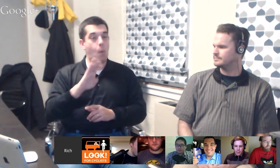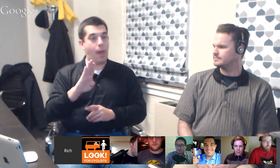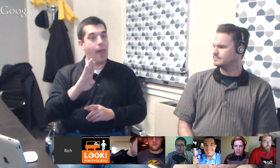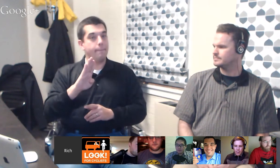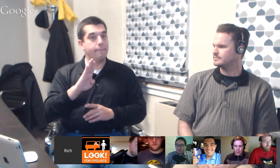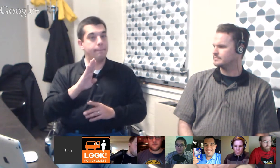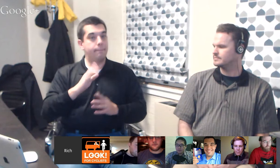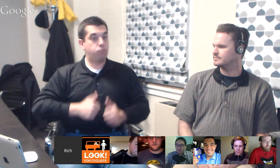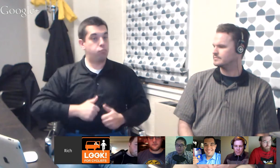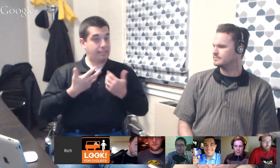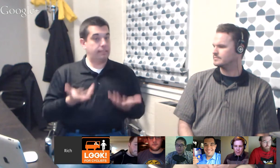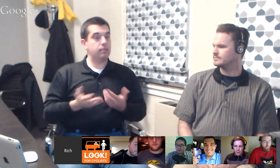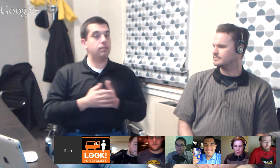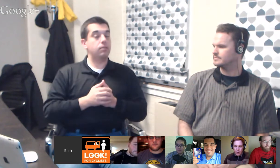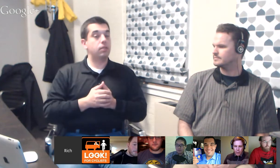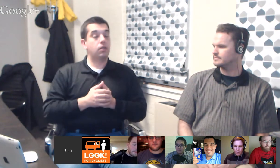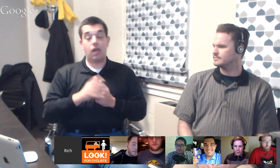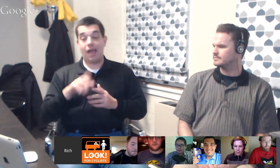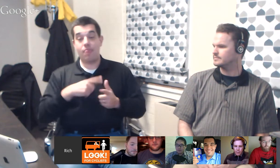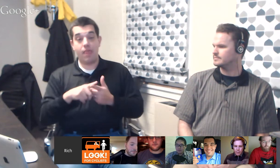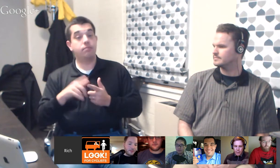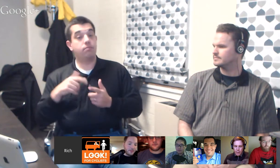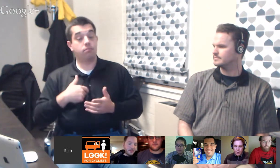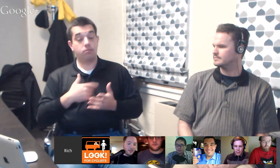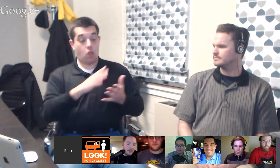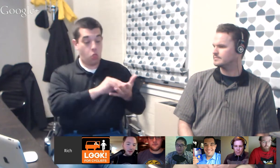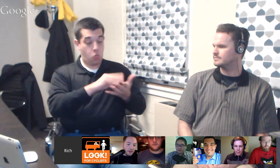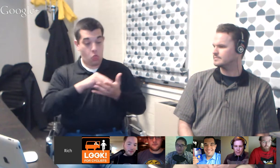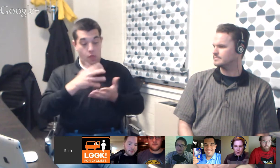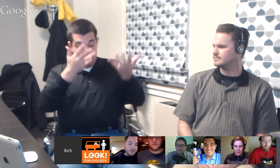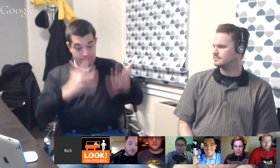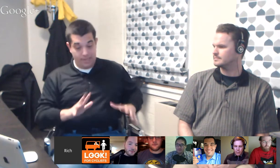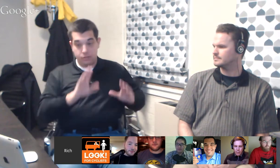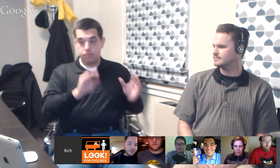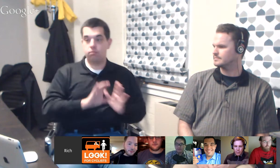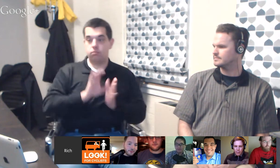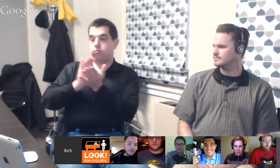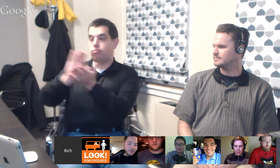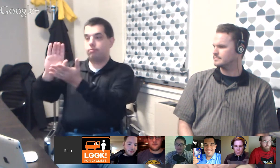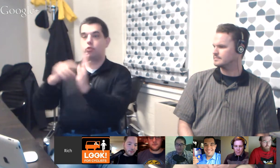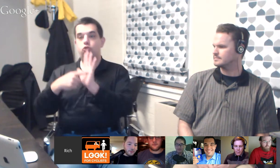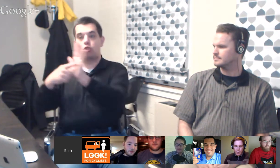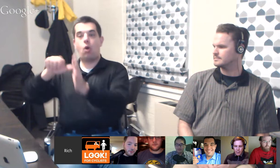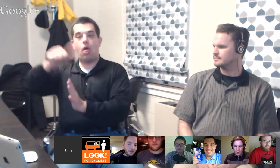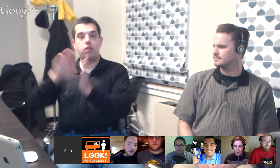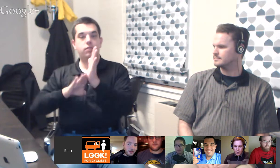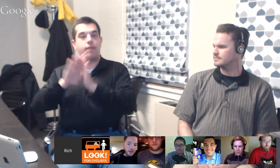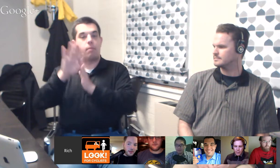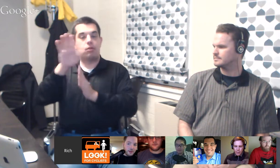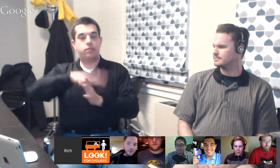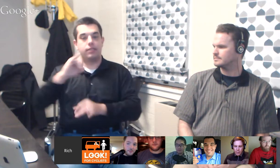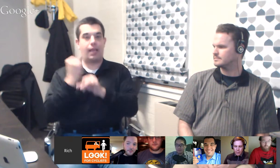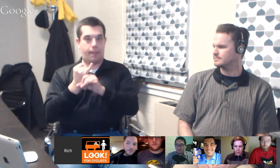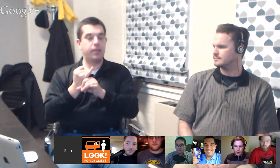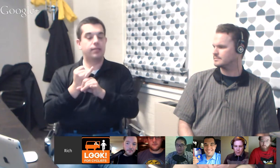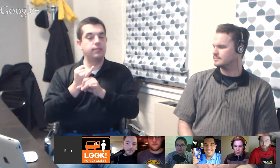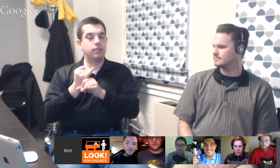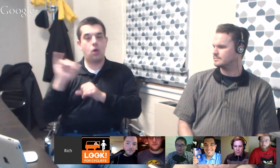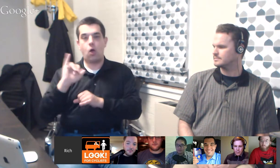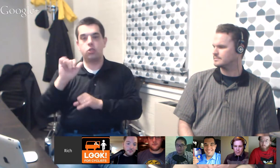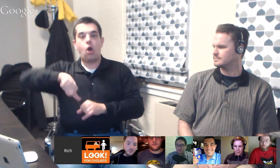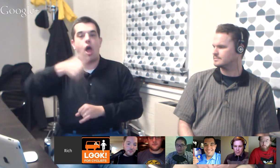presence. And then to take what I've learned and present that to other developers on campus and also at